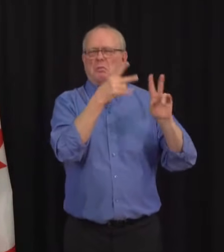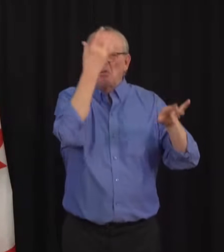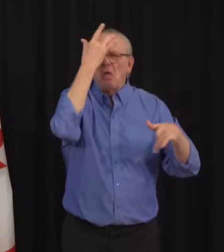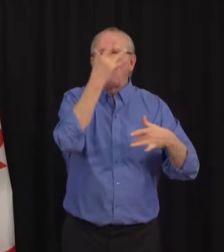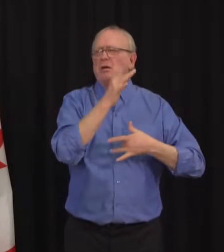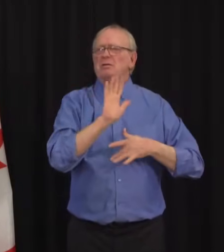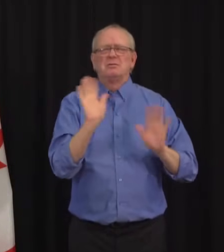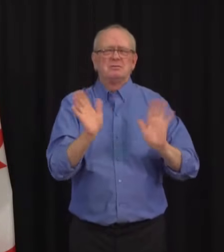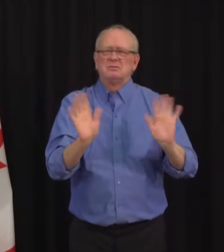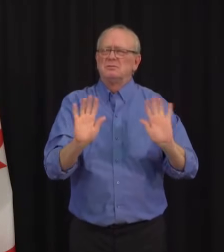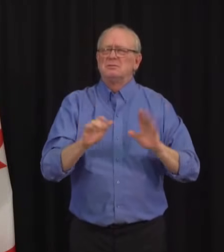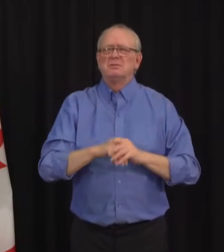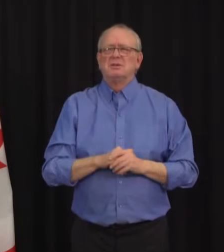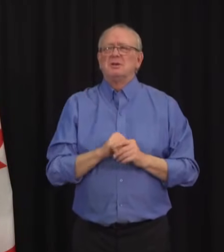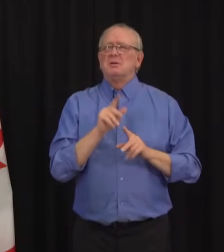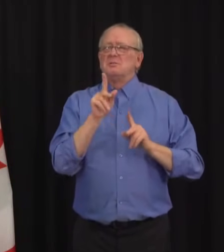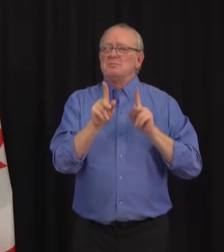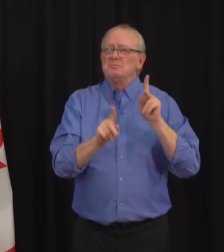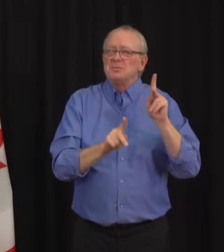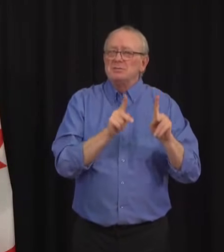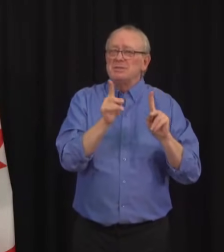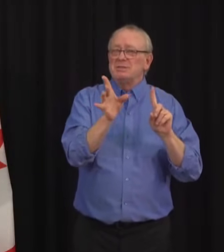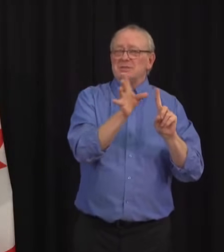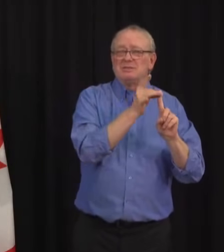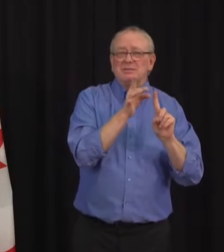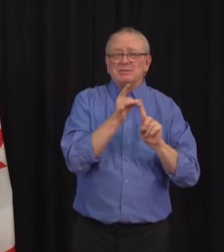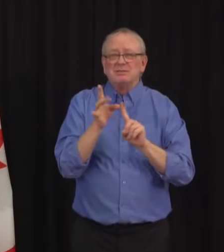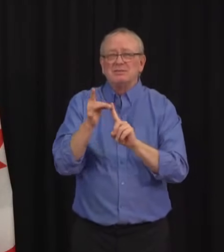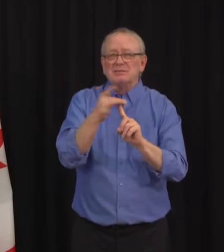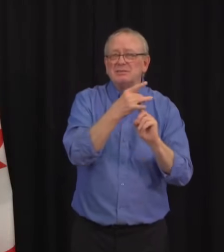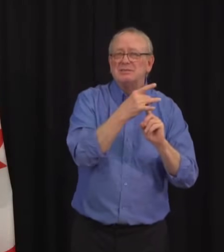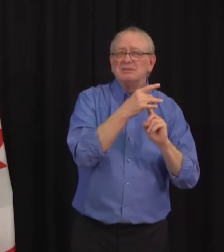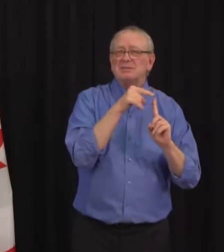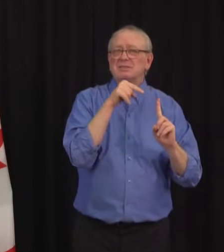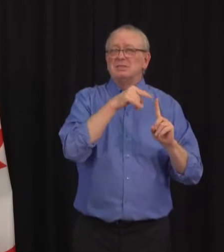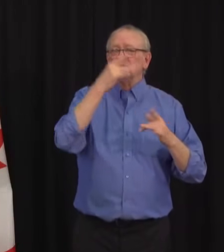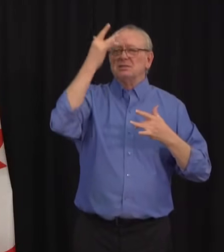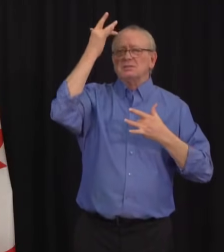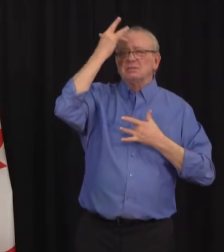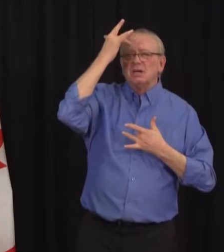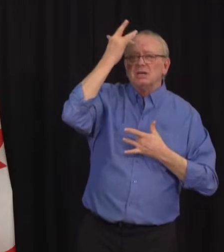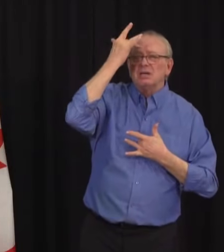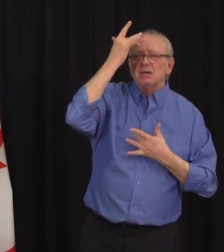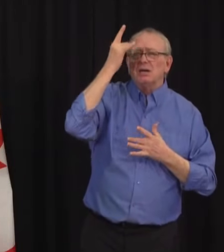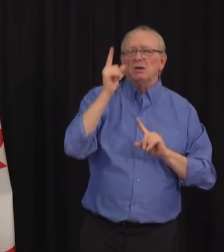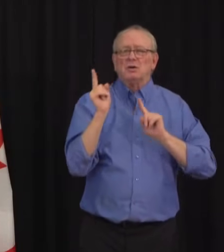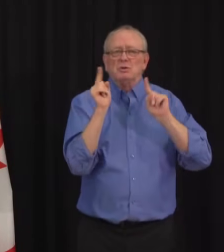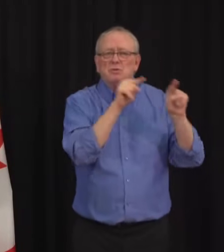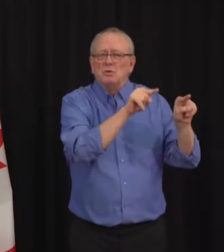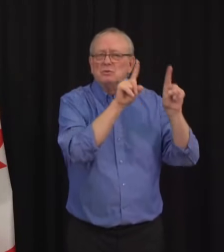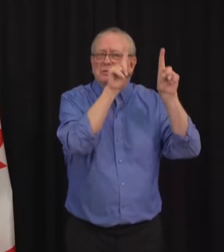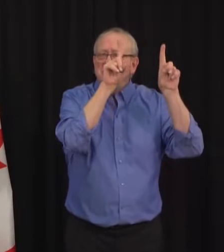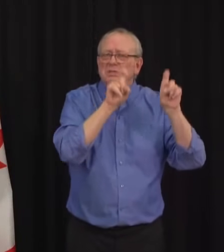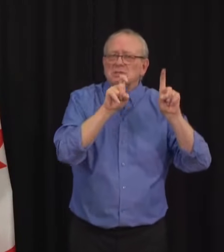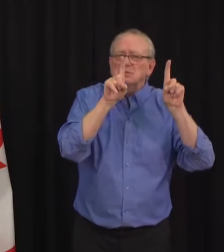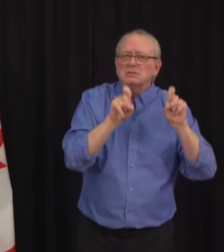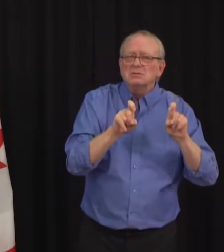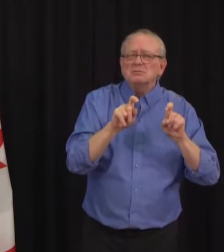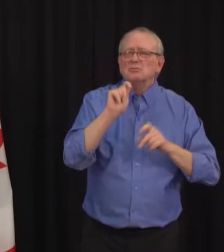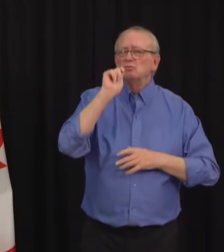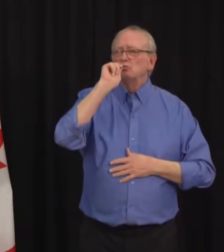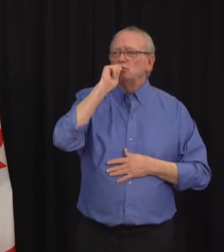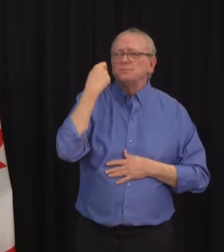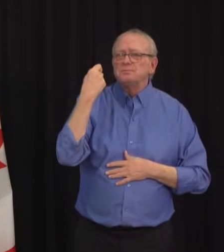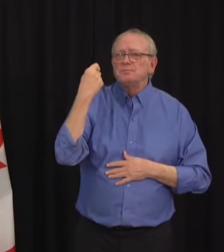symptoms, seek testing, and if they test positive, help alert those around them who are close contacts. I can't